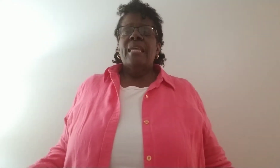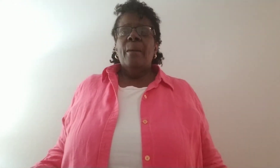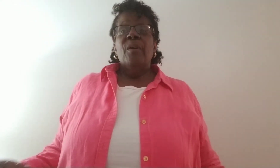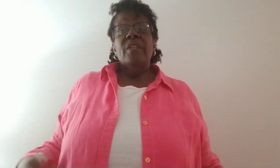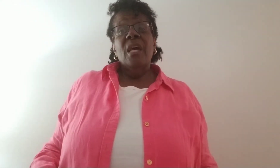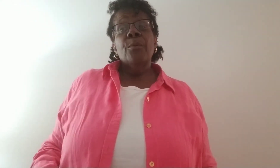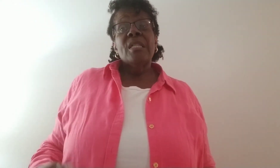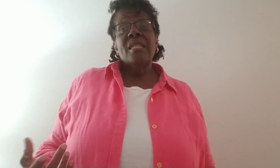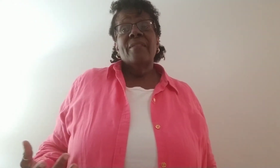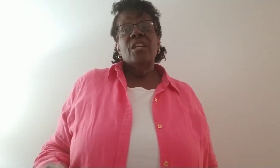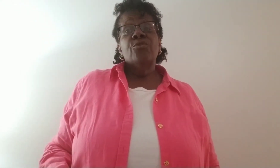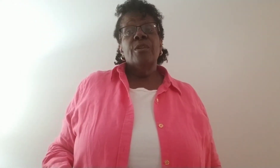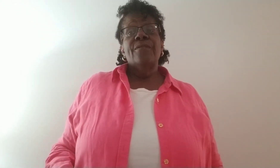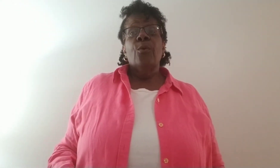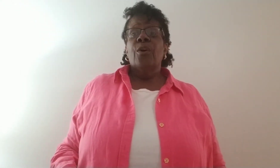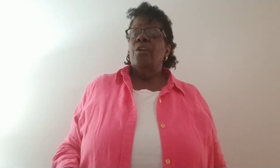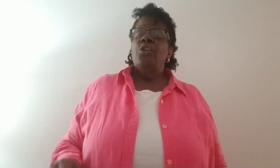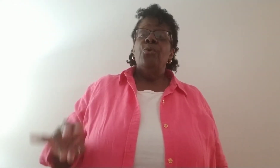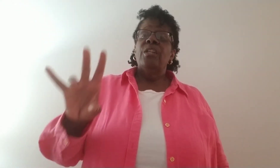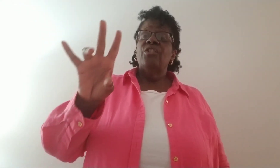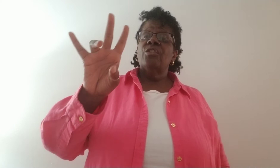if the number is 704, you can just go